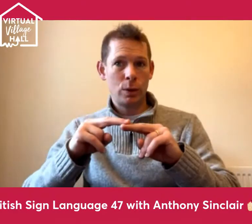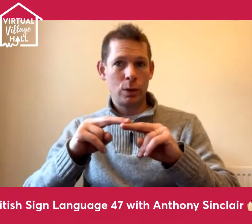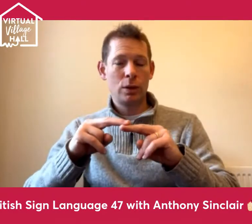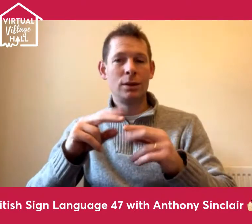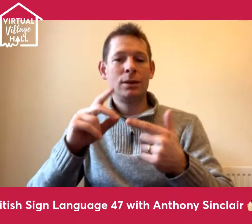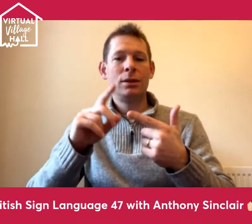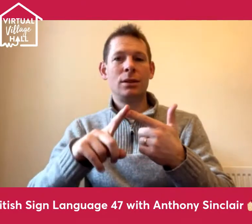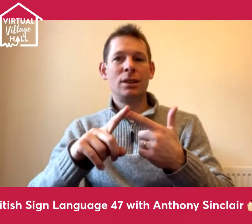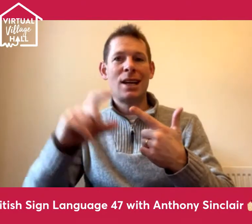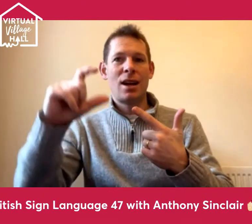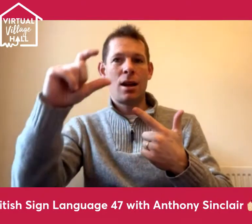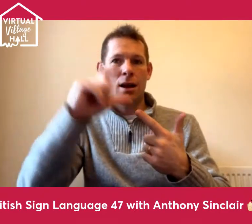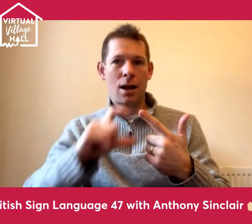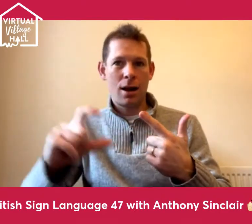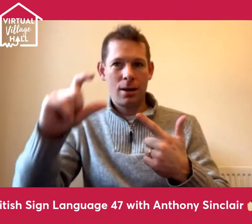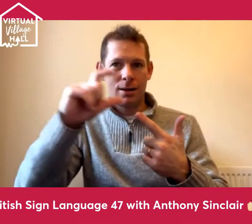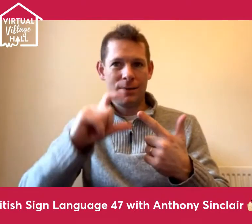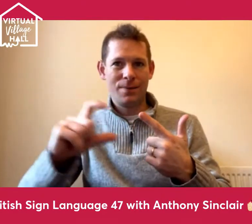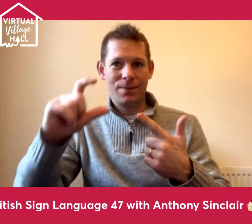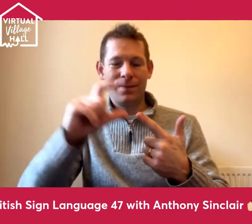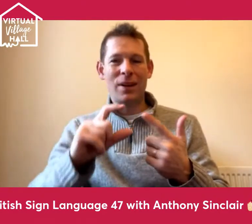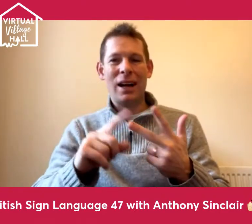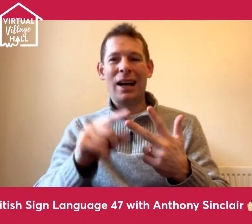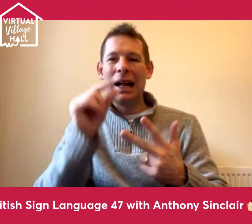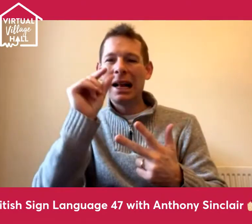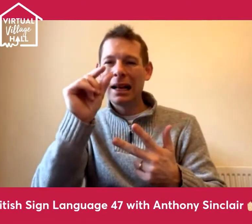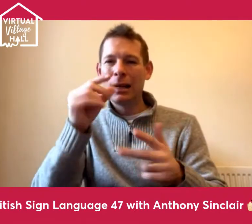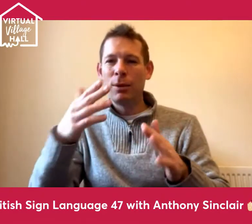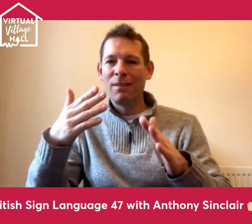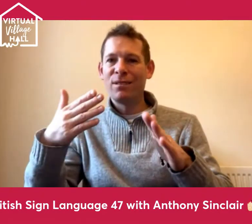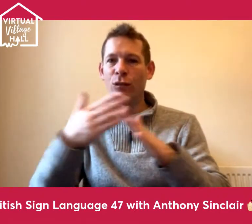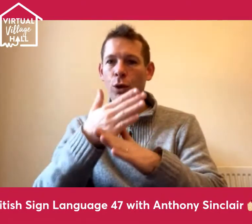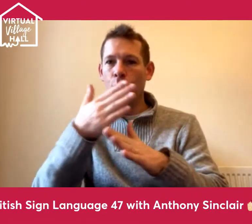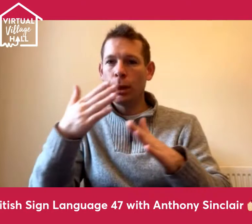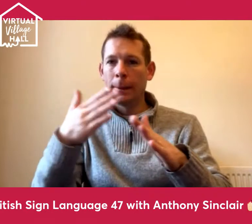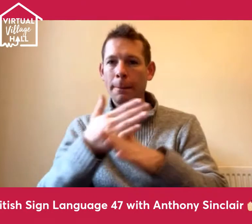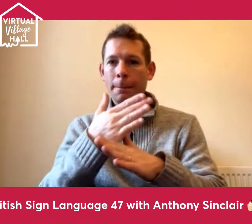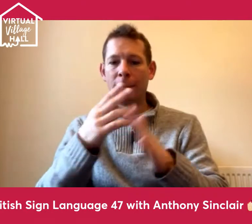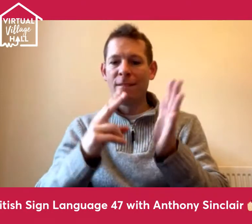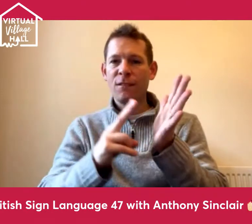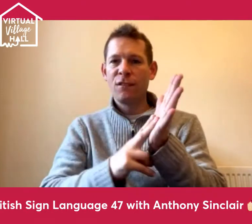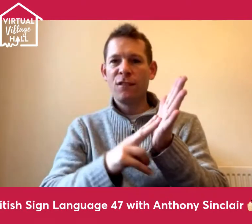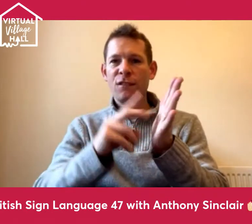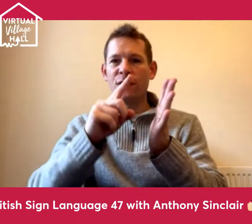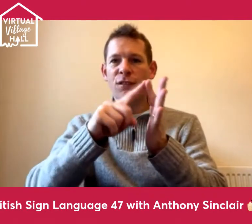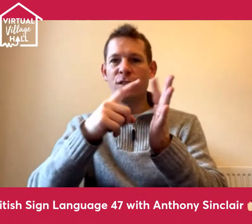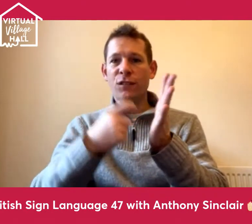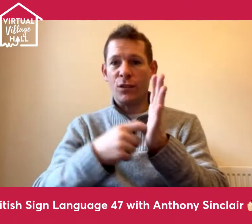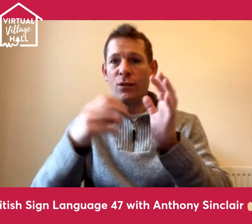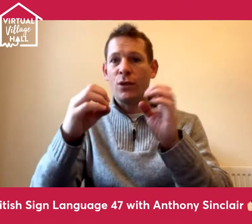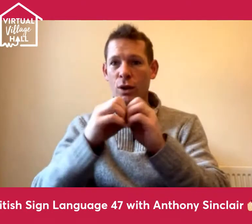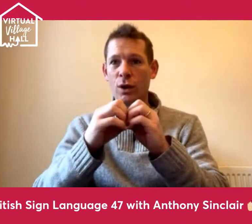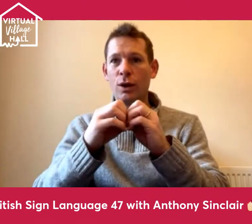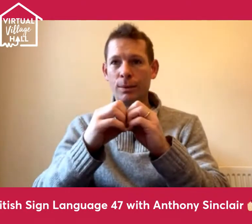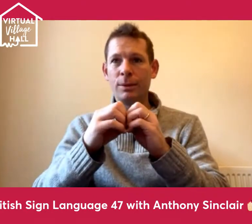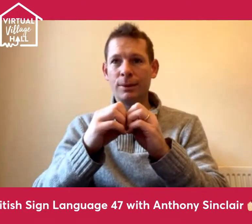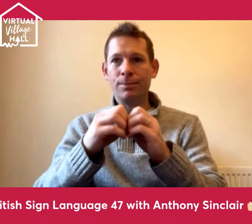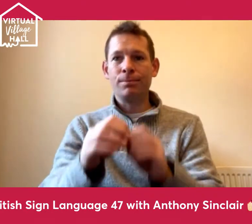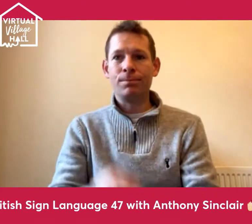this. We're going to learn some transport signs. We're going to recap on colours. We will do a little bit of work on